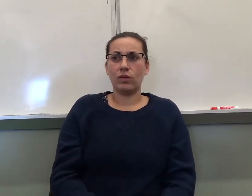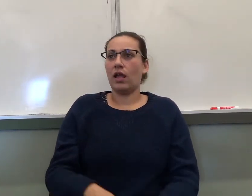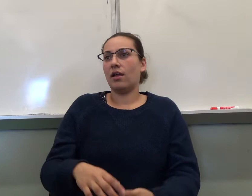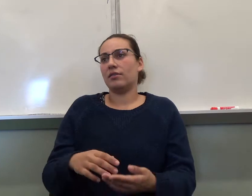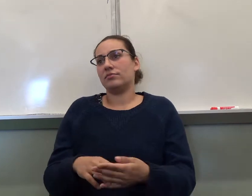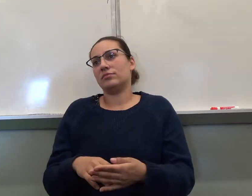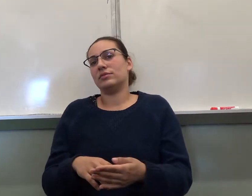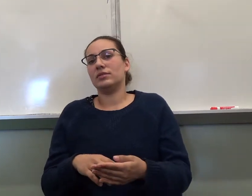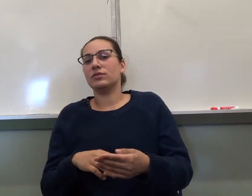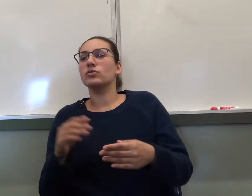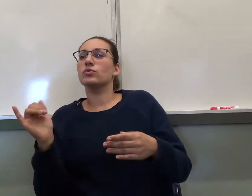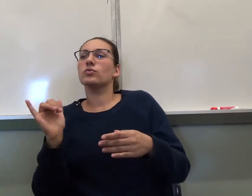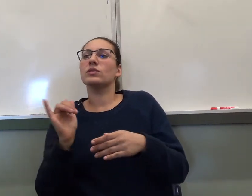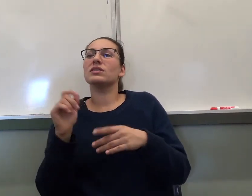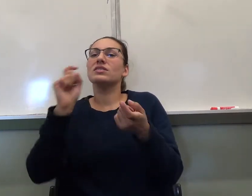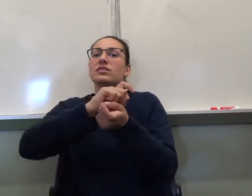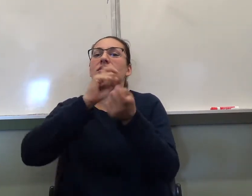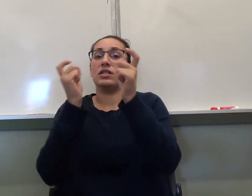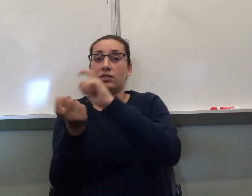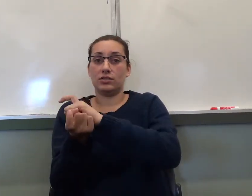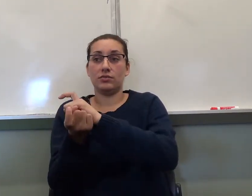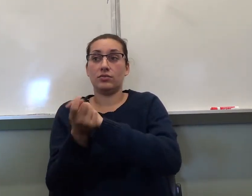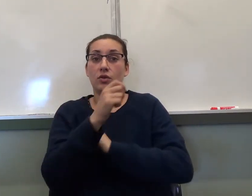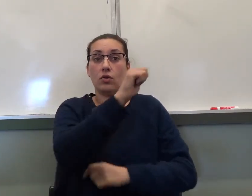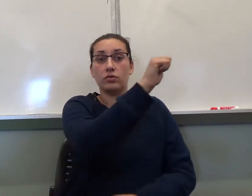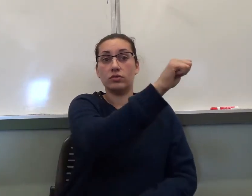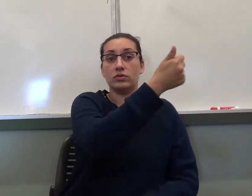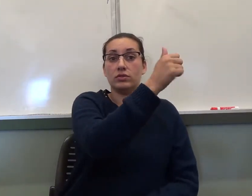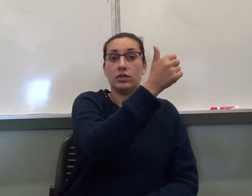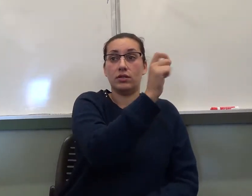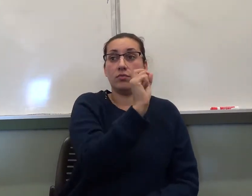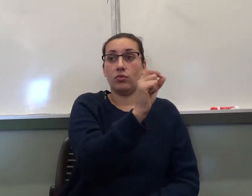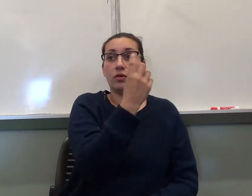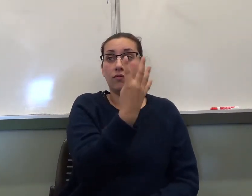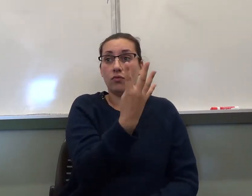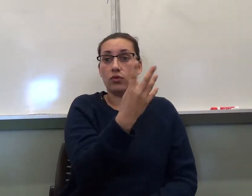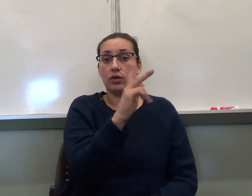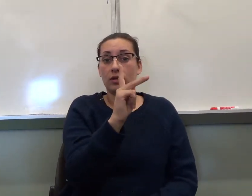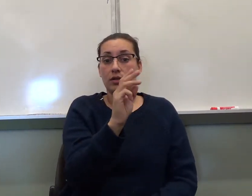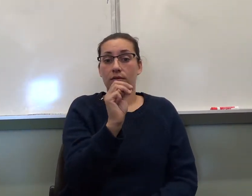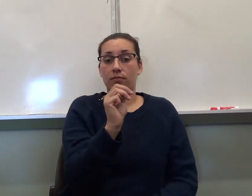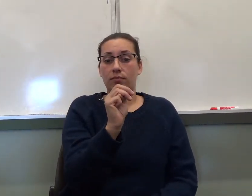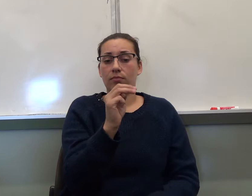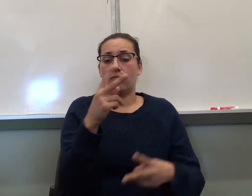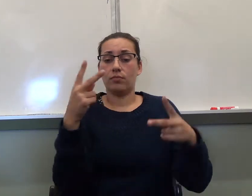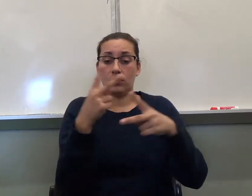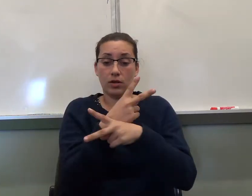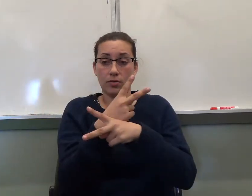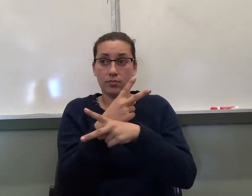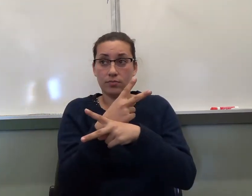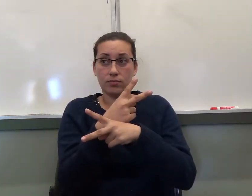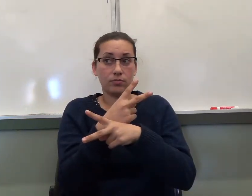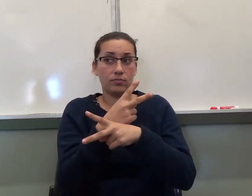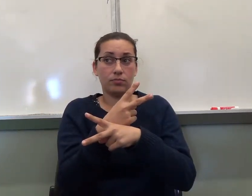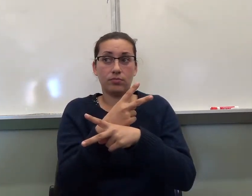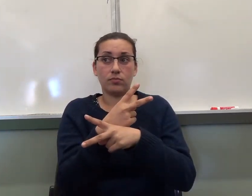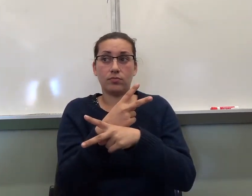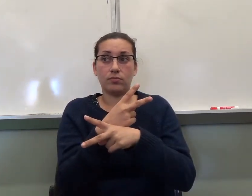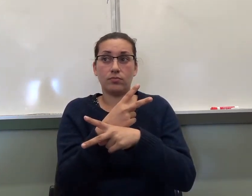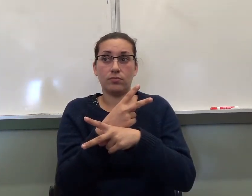as we usually do. So 10.4 kilometers wants to be multiplied by a conversion factor. You want kilometers down